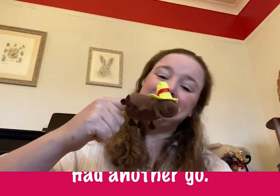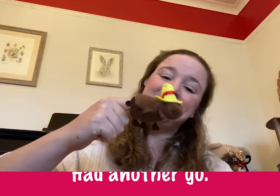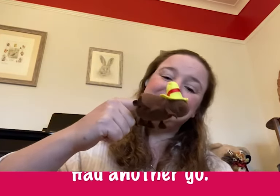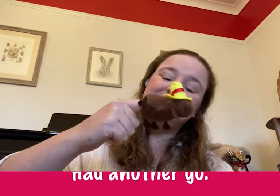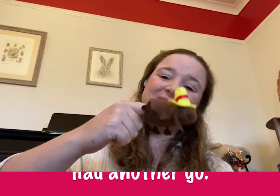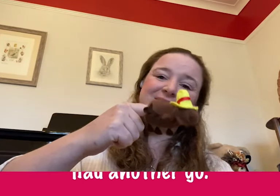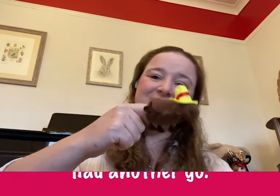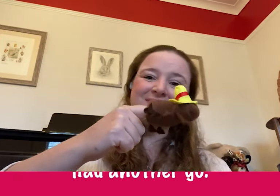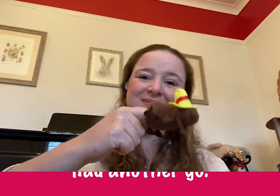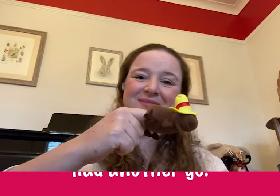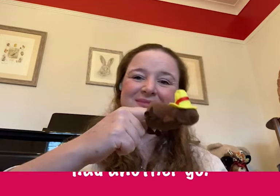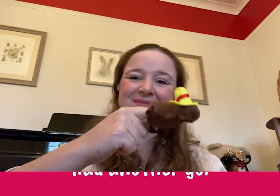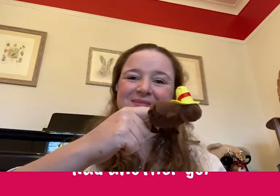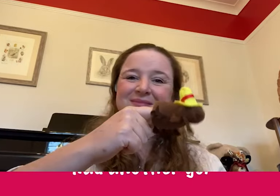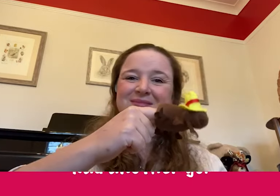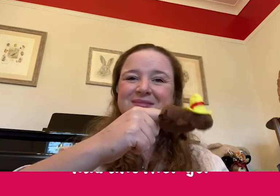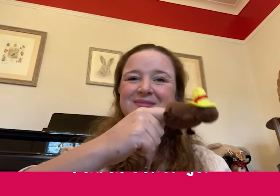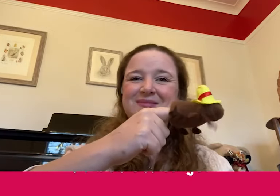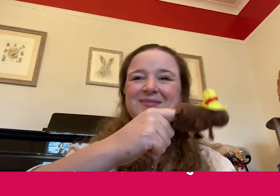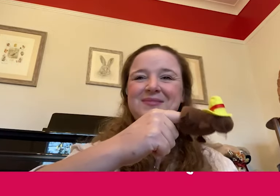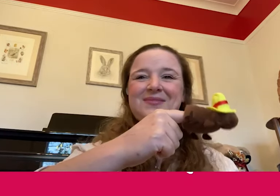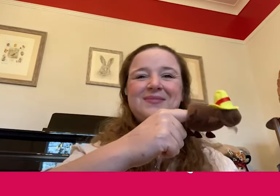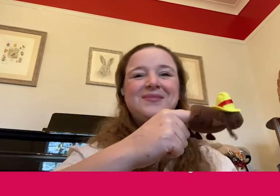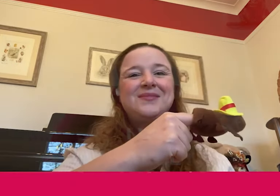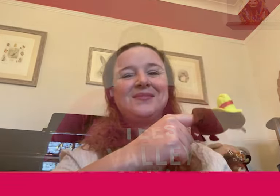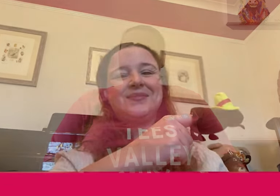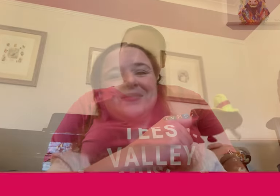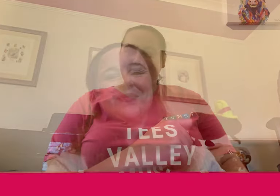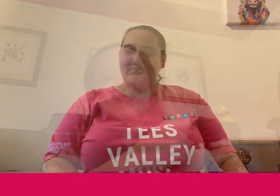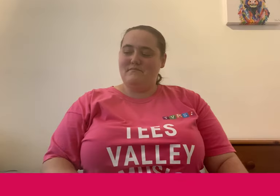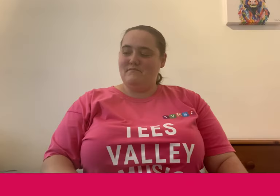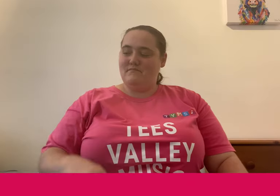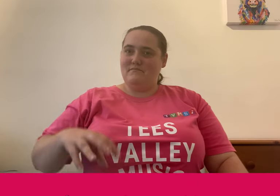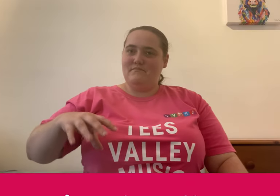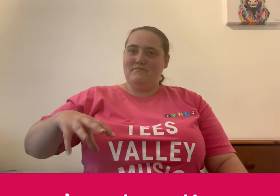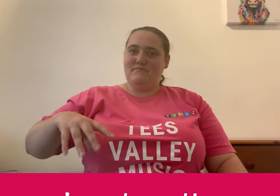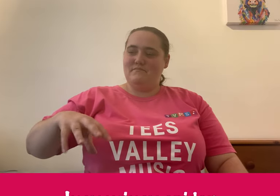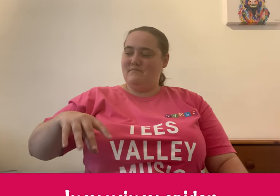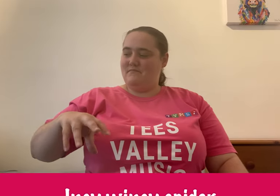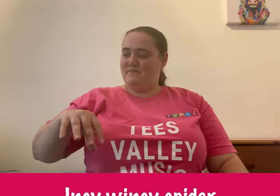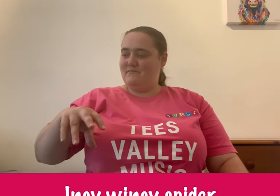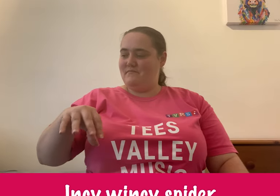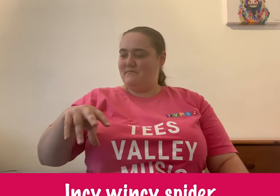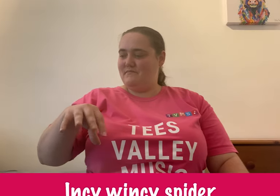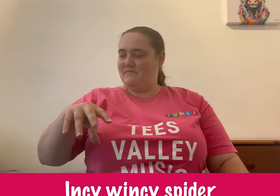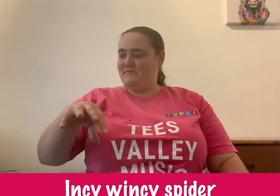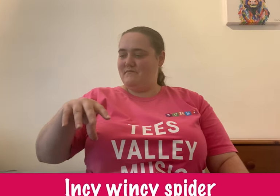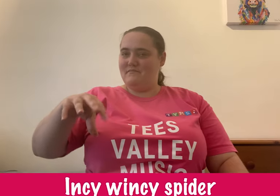Incy